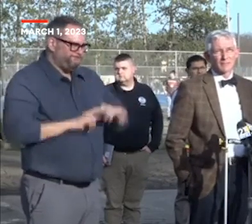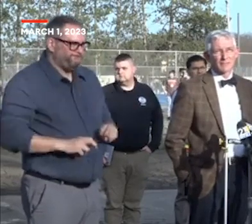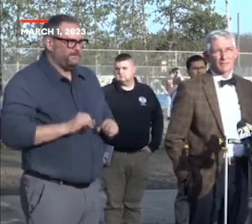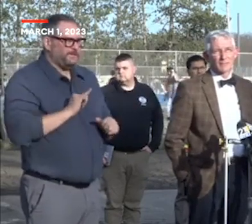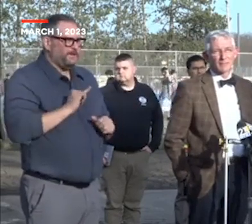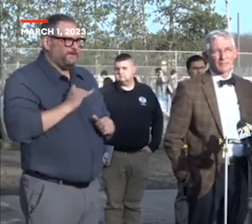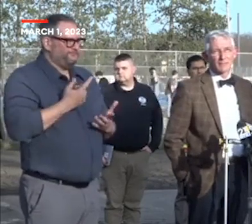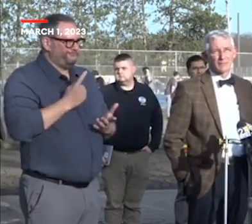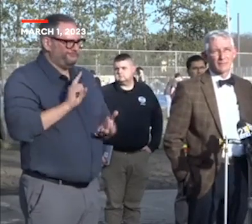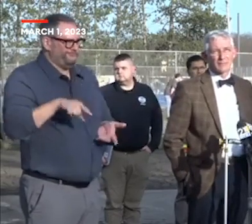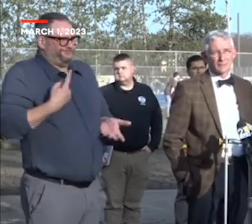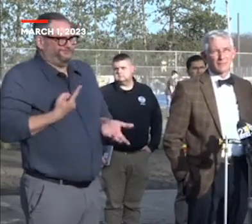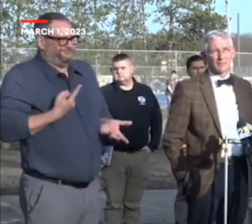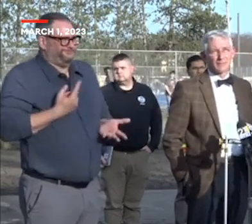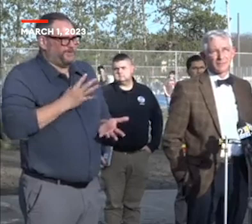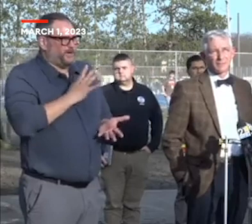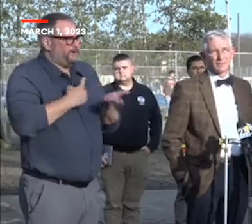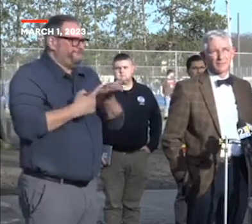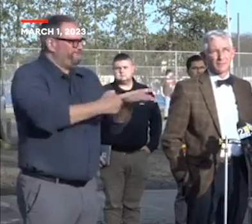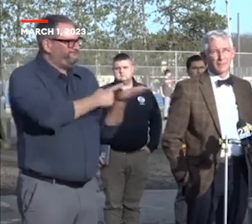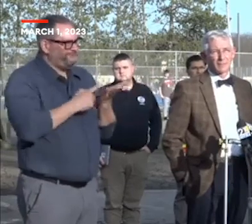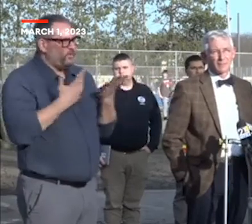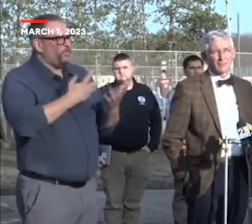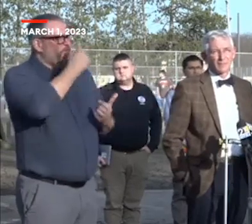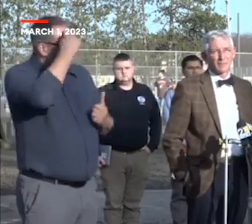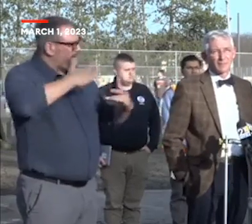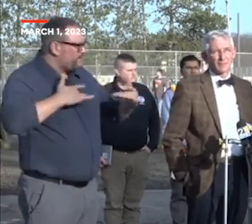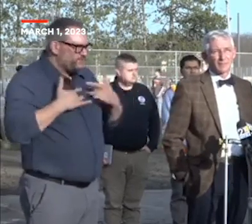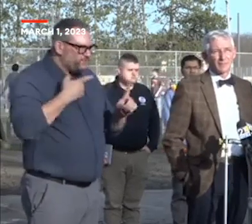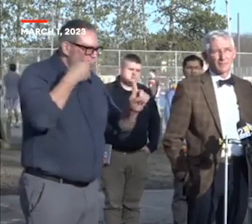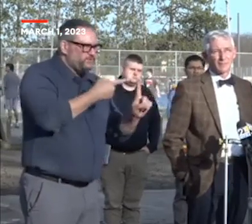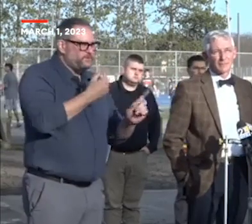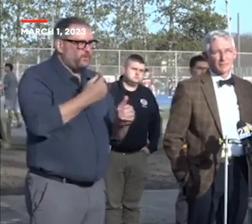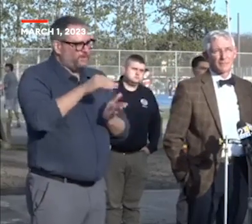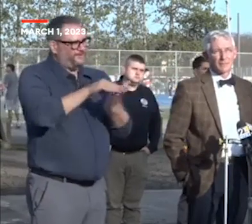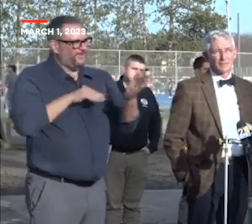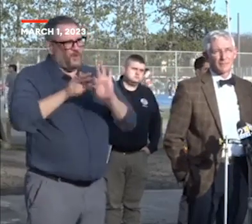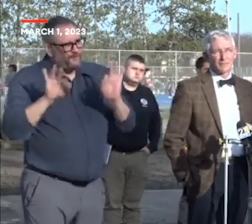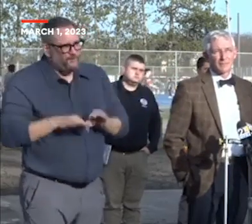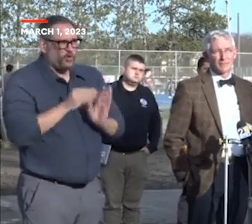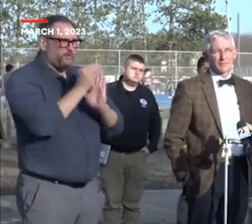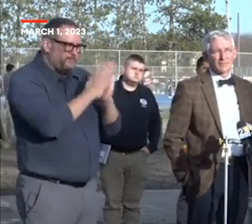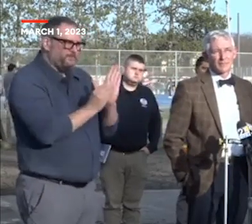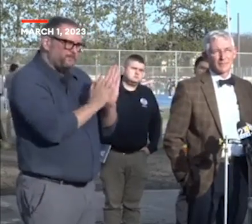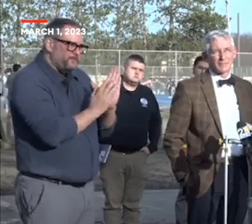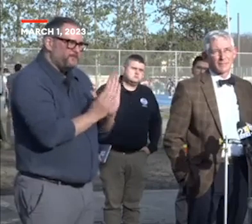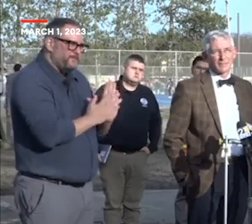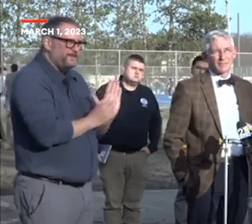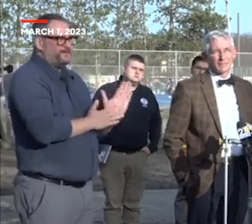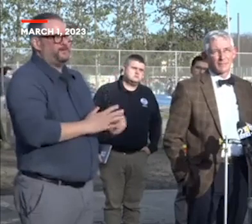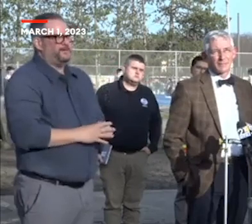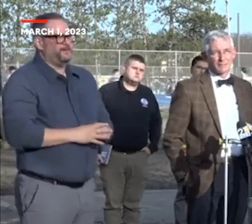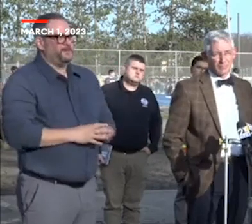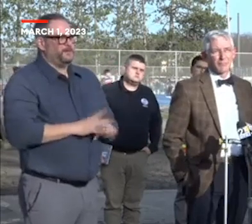talk about what you think your health concerns are and fill out forms to be documented. They are wondering why there